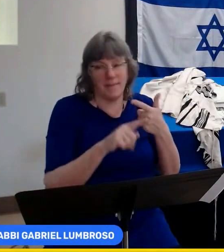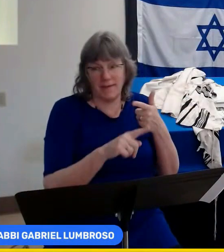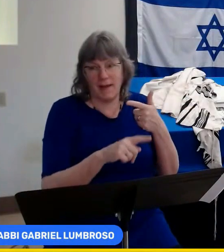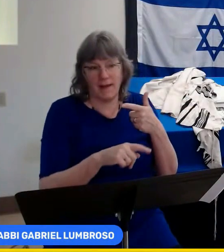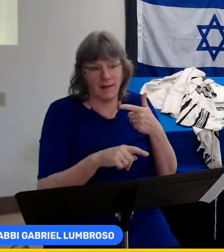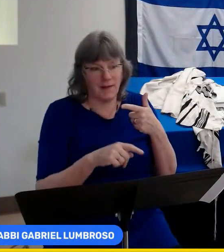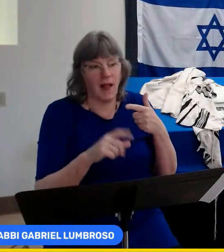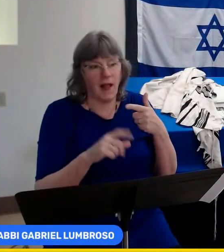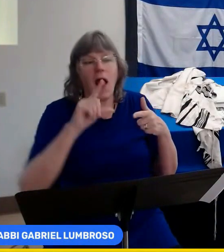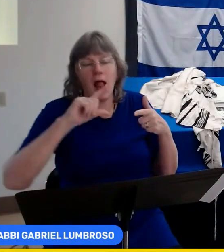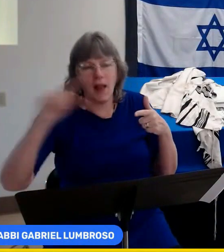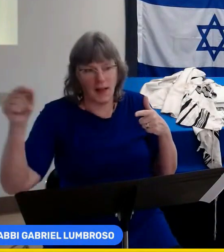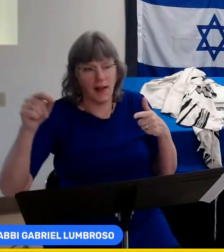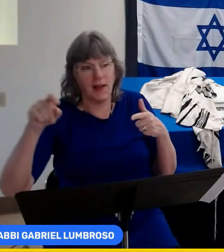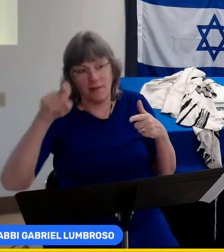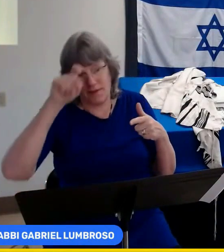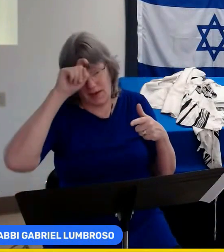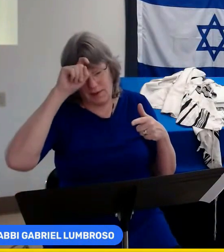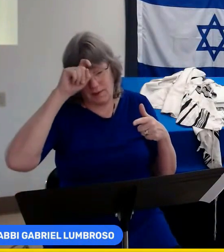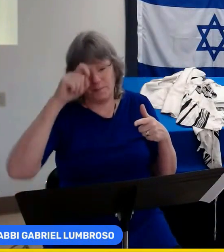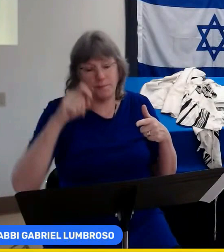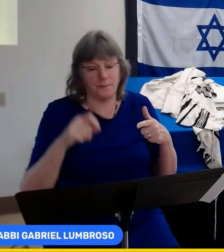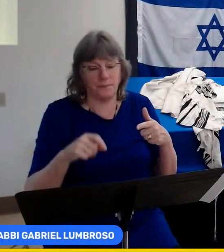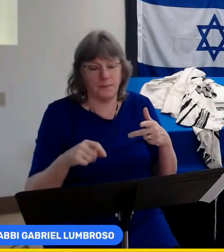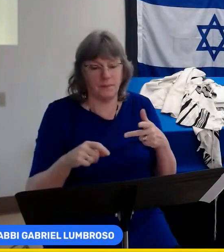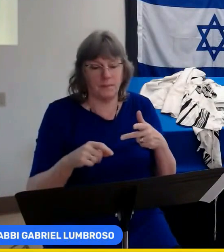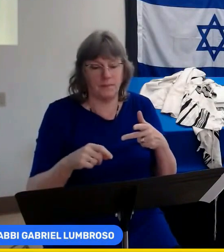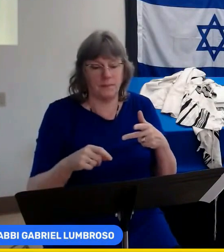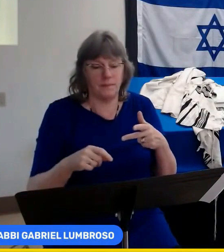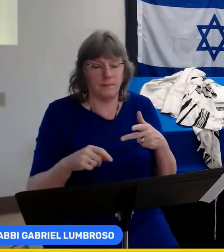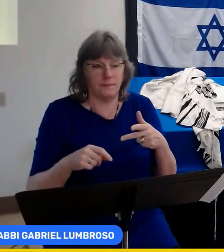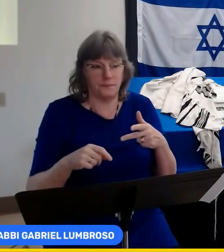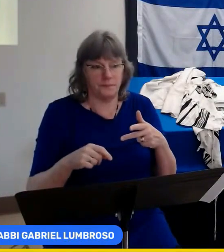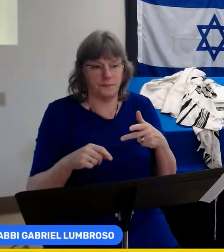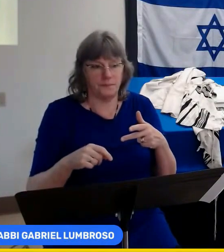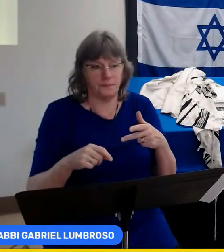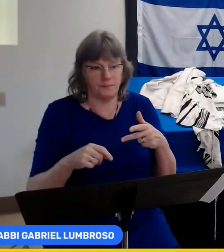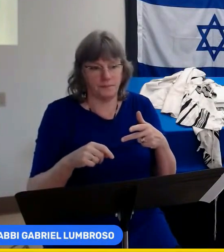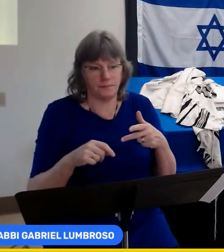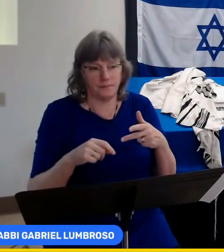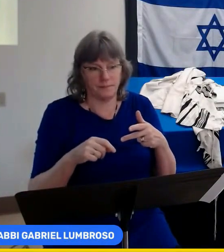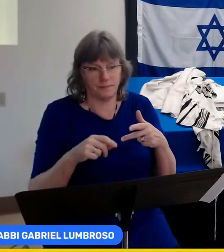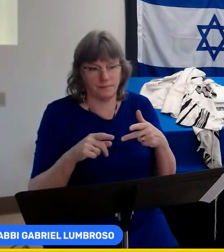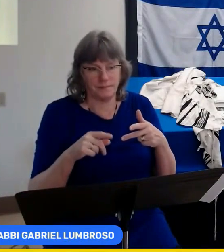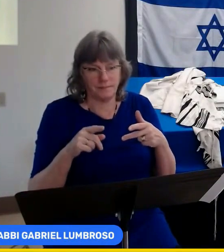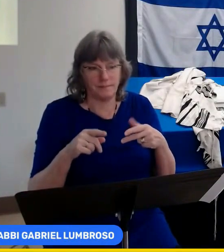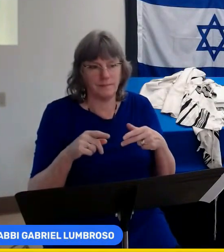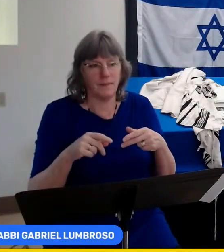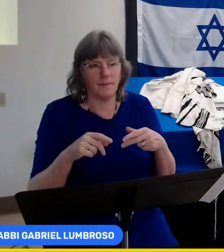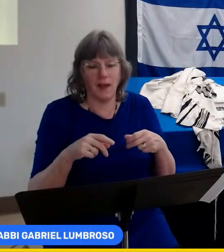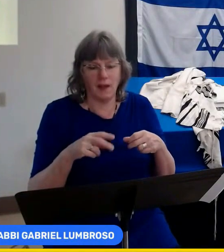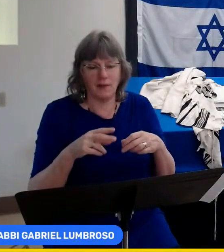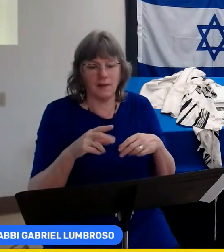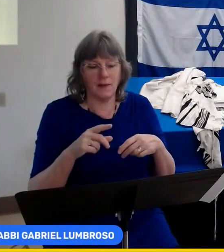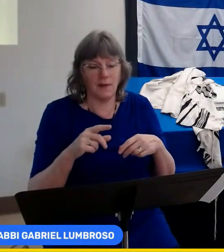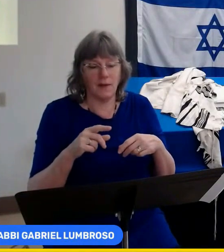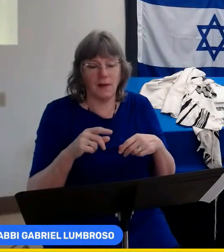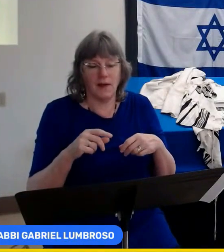You know, don't leave the world. It's easier to take the believer out of Egypt than to take Egypt out of the believer.